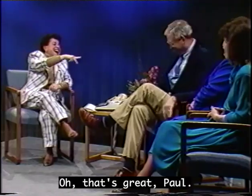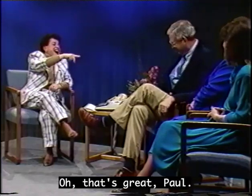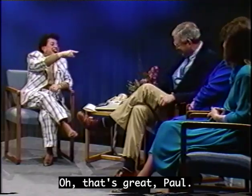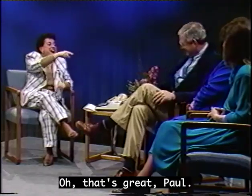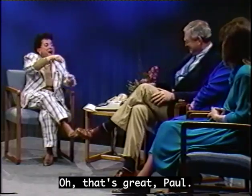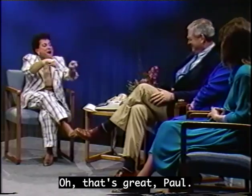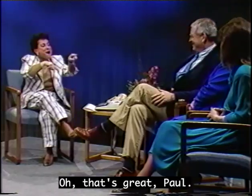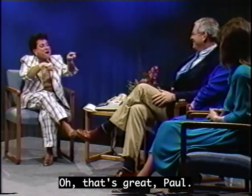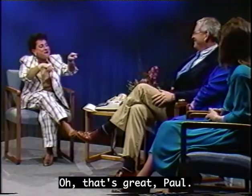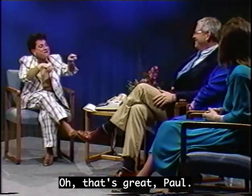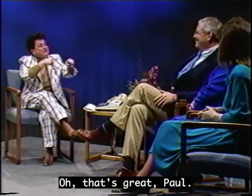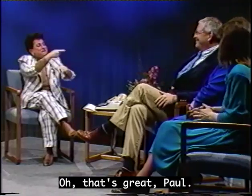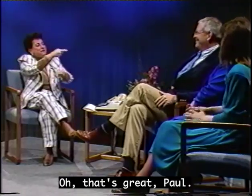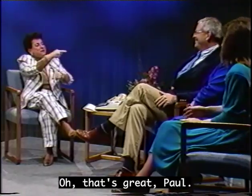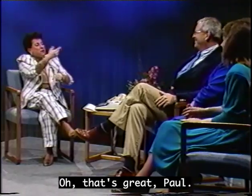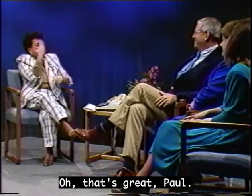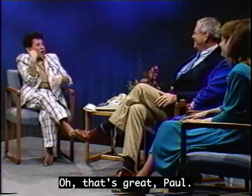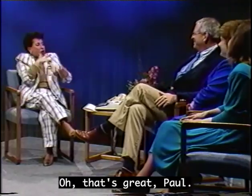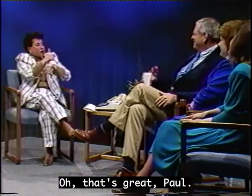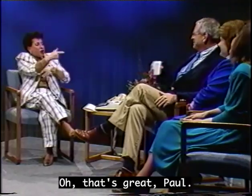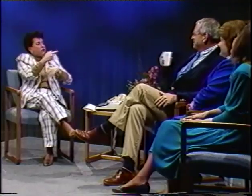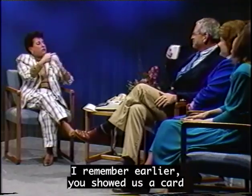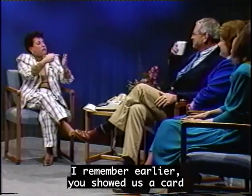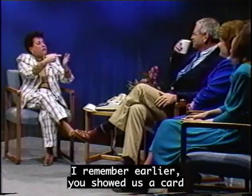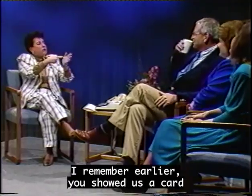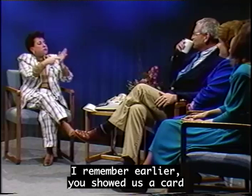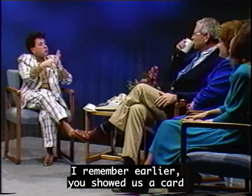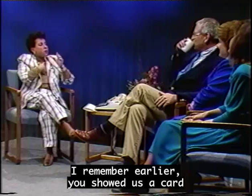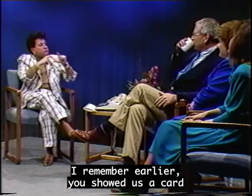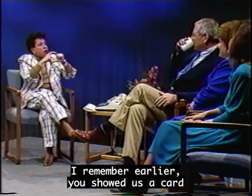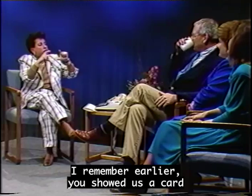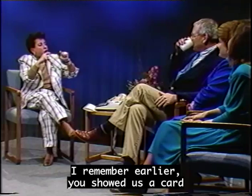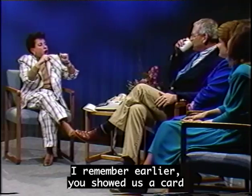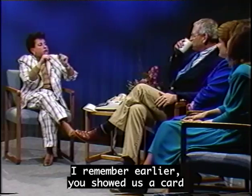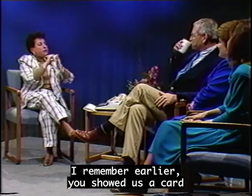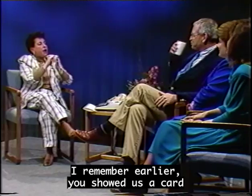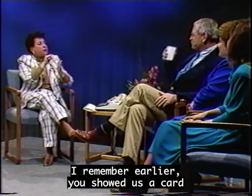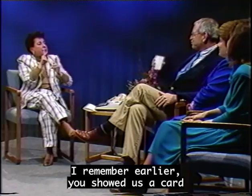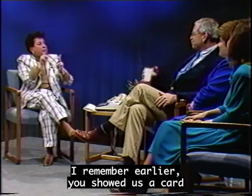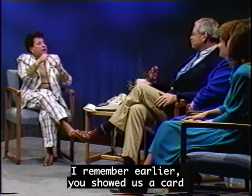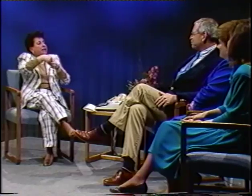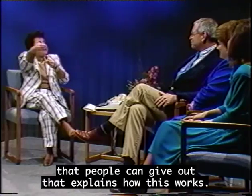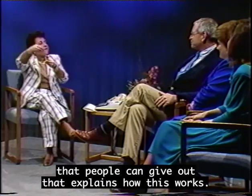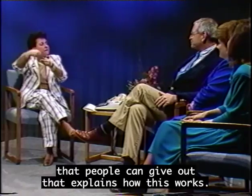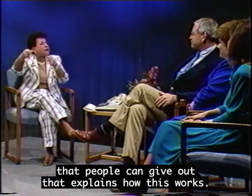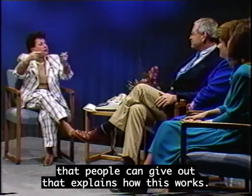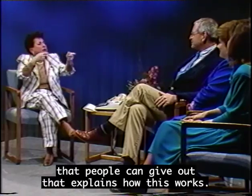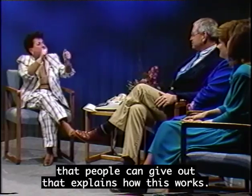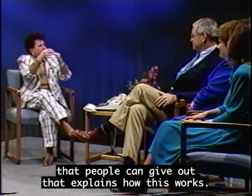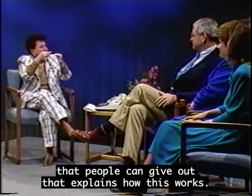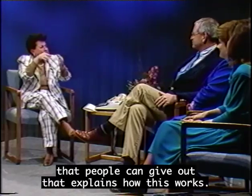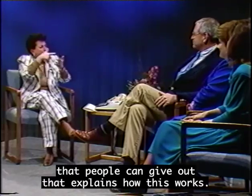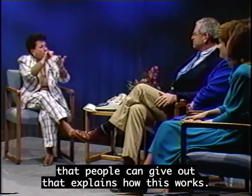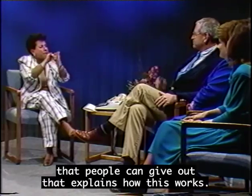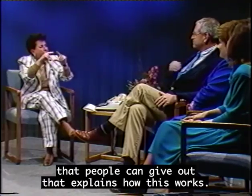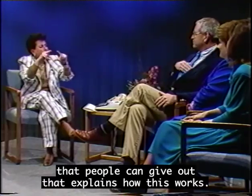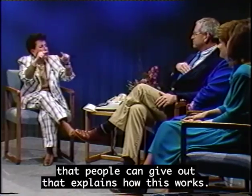Oh, that's great, Paul. I remember earlier you showed us a card that people can give out